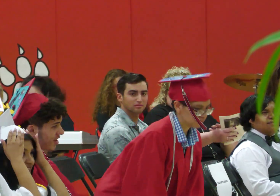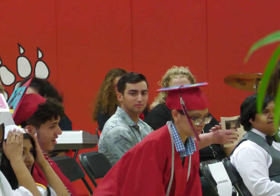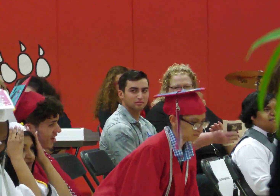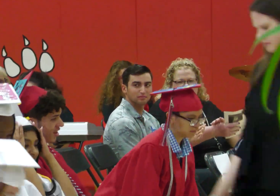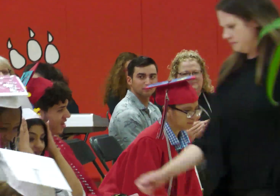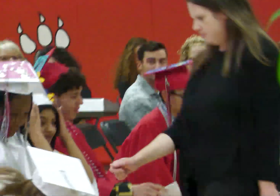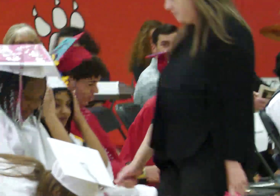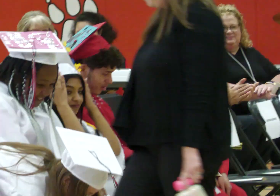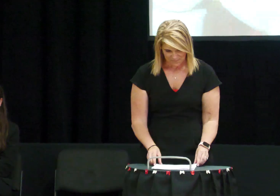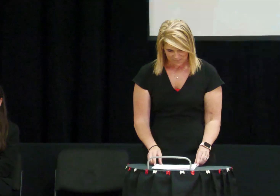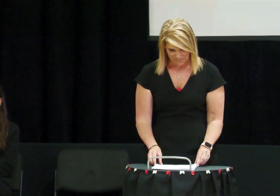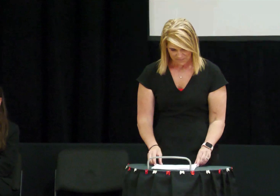Jamie sits back down.